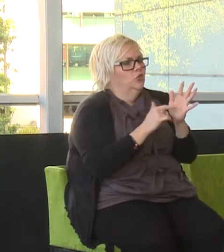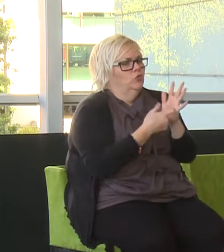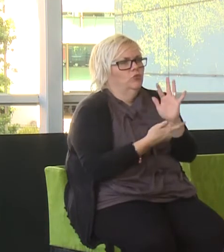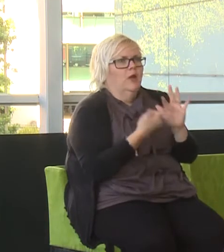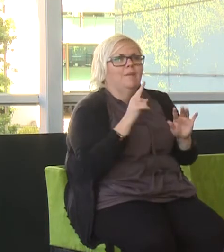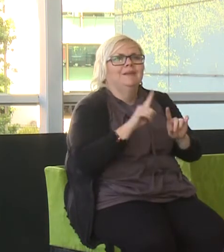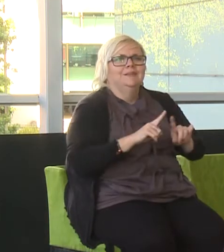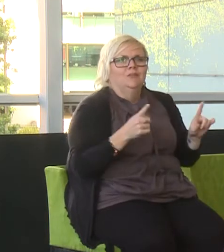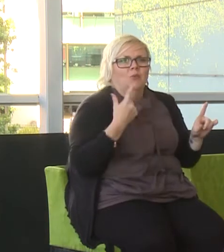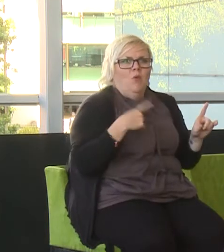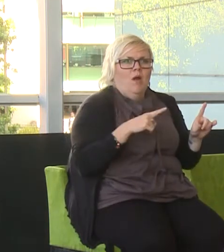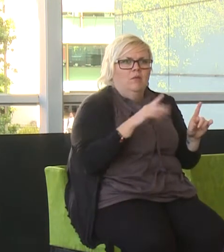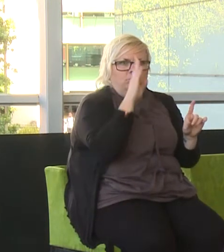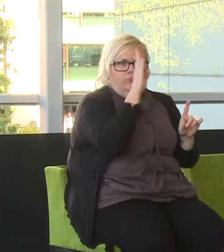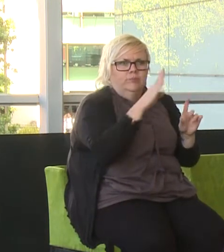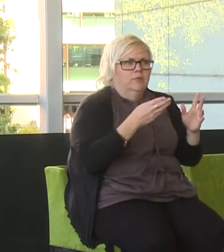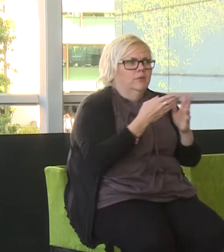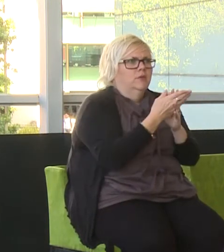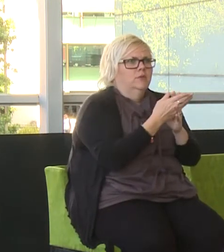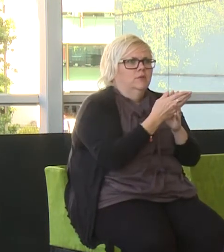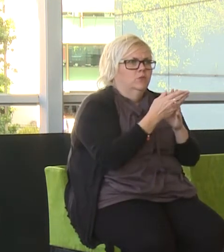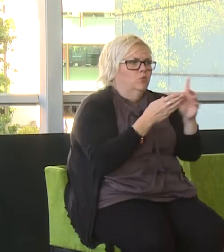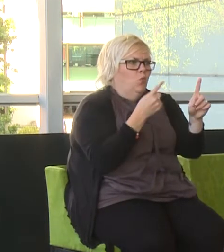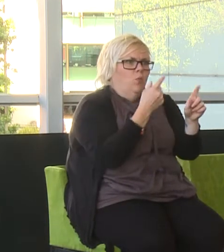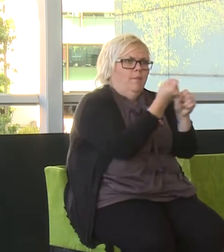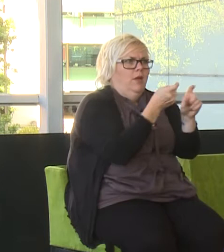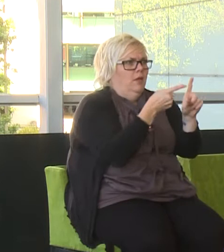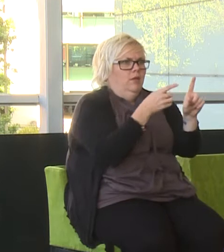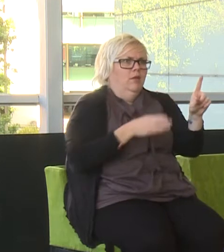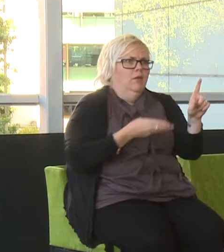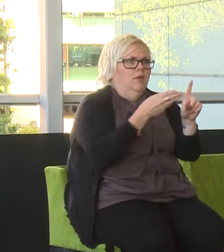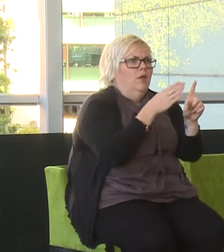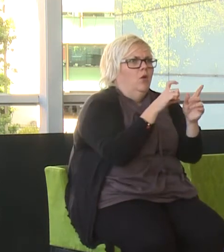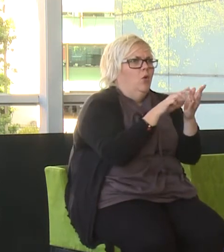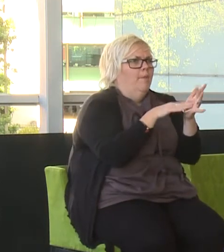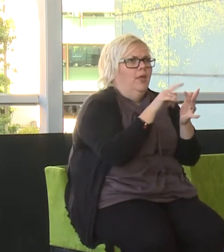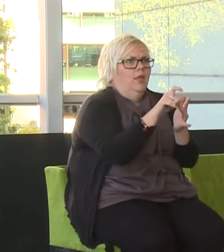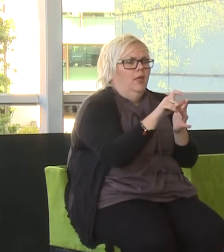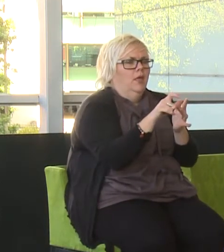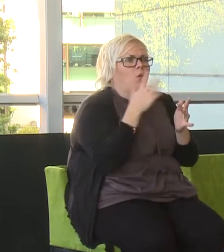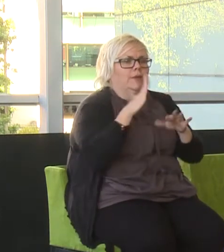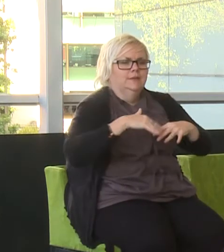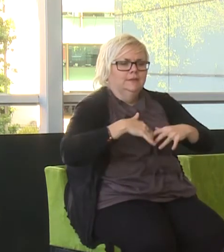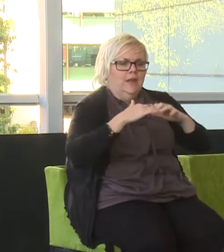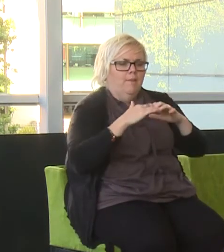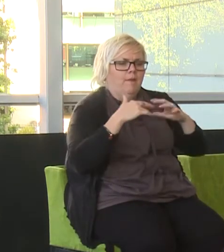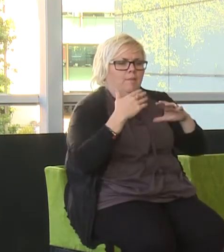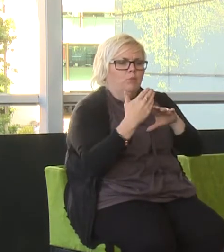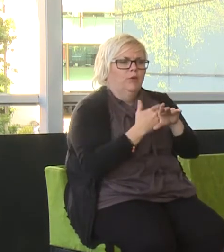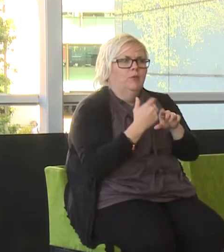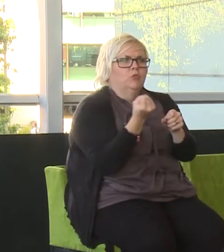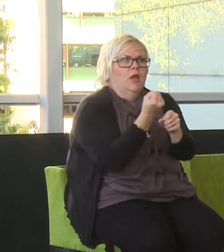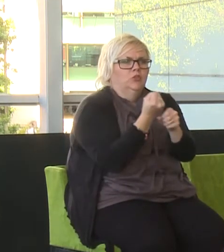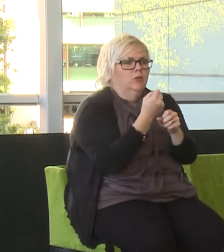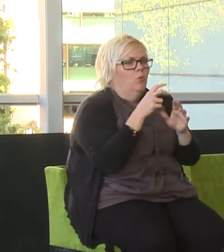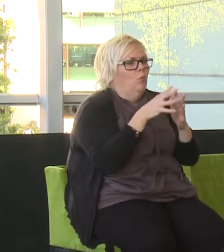genre is your immediate access to the true source, comics. In setting up pre-production for Wolverine, Marvel